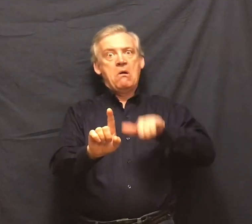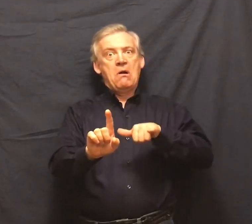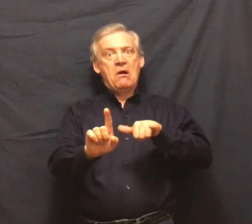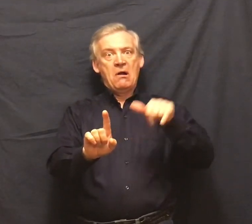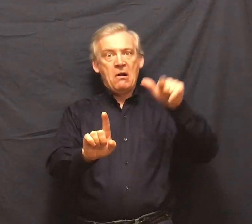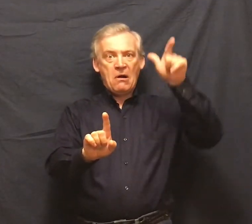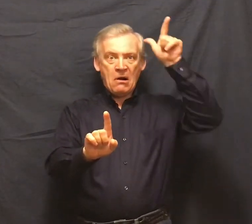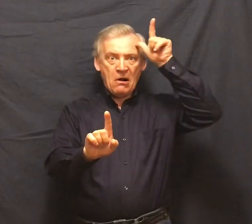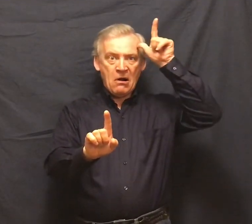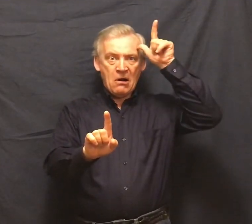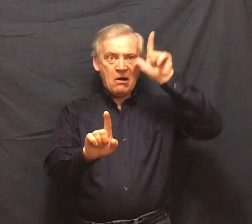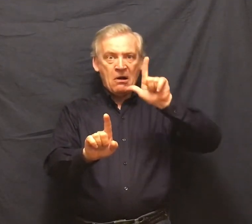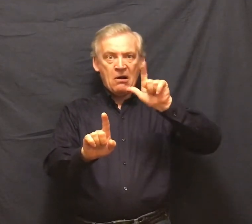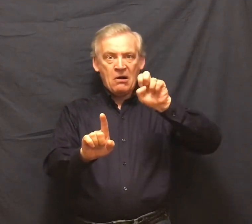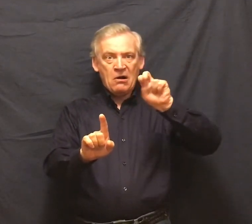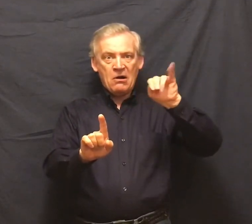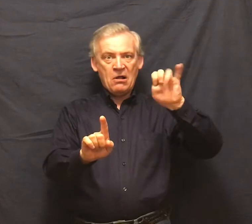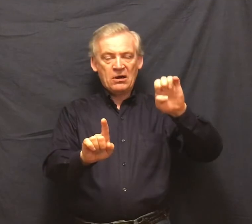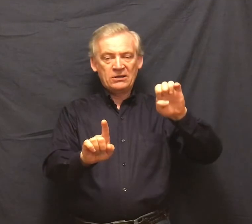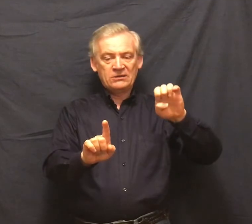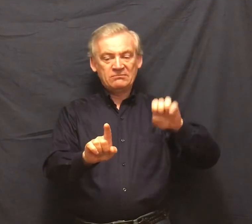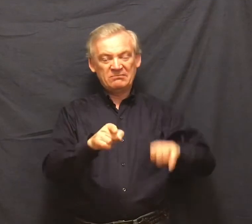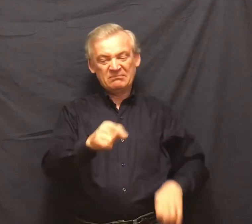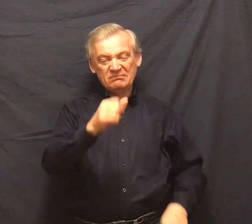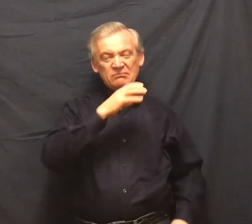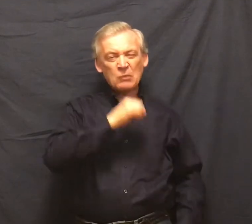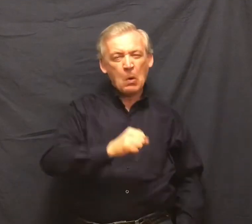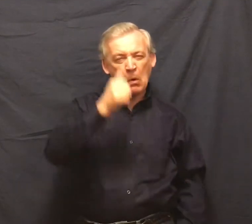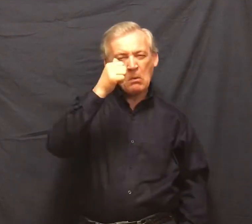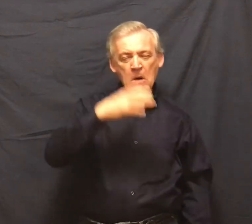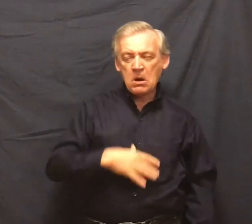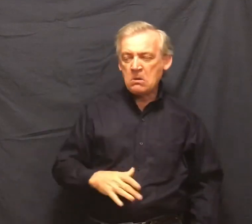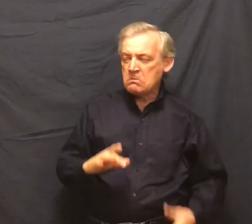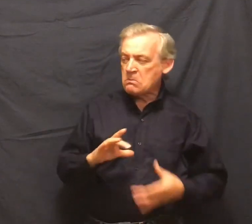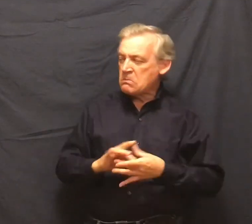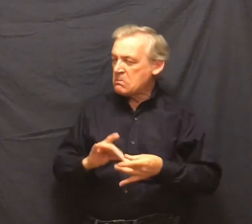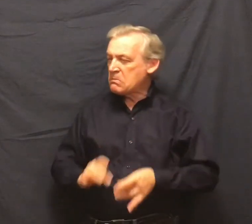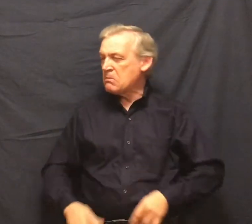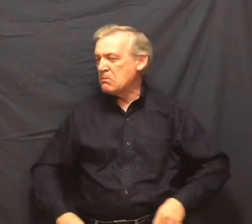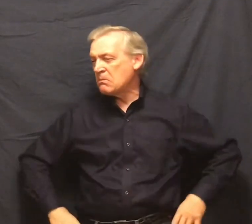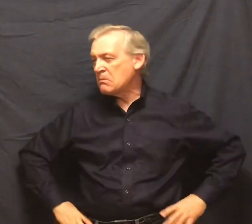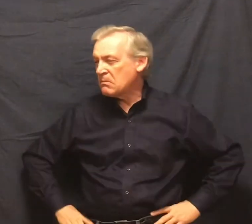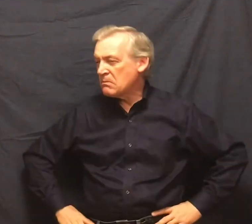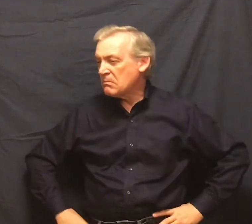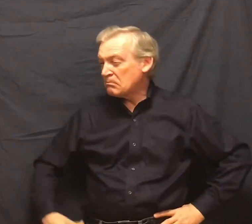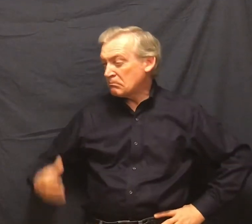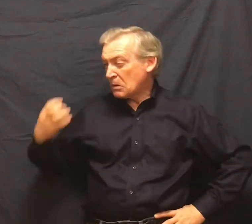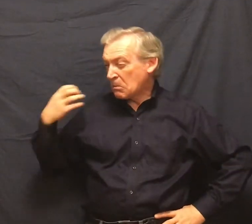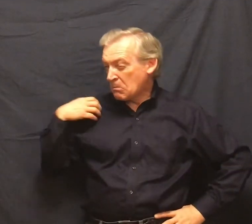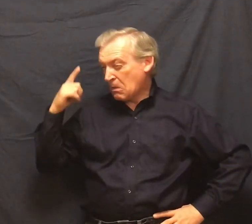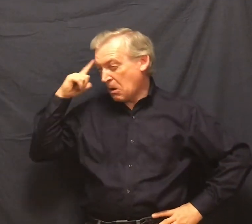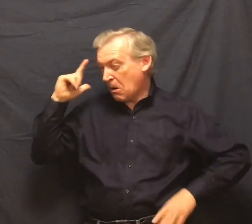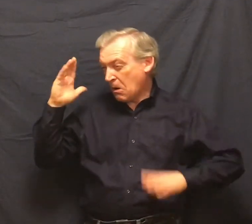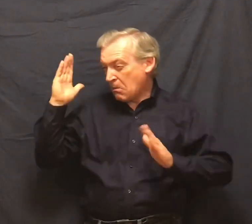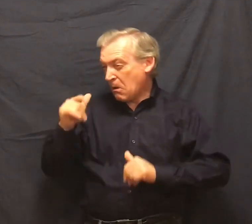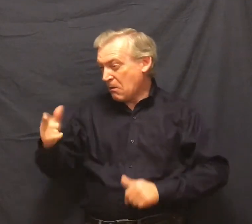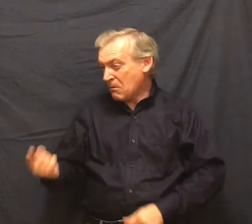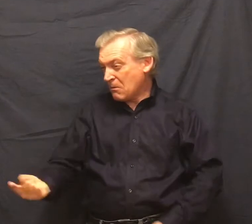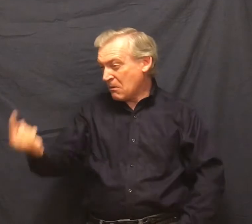"The boss was expecting you last night," the old man said. "He was sore as heck when you wasn't here to go out this morning."